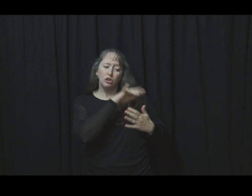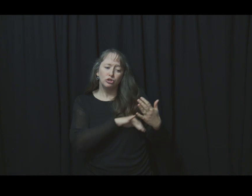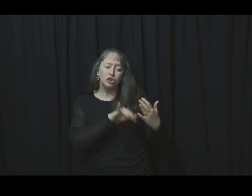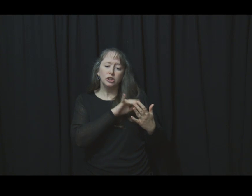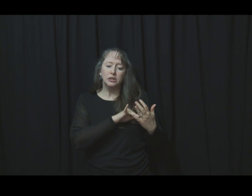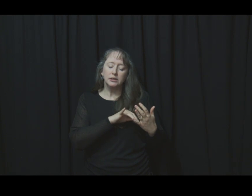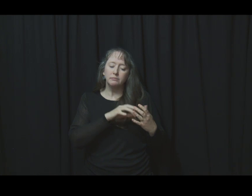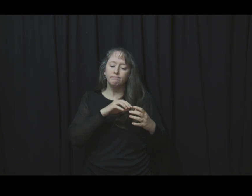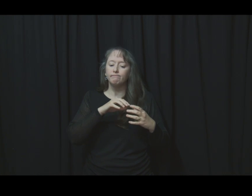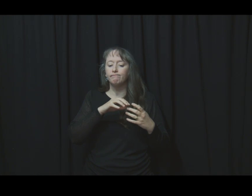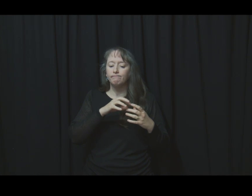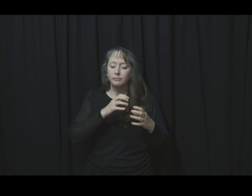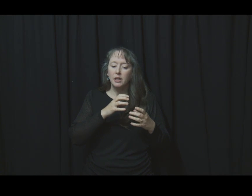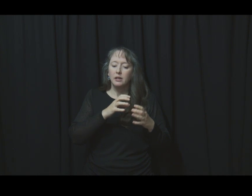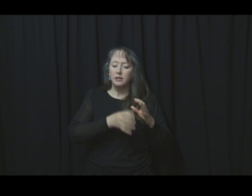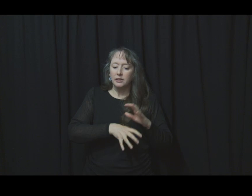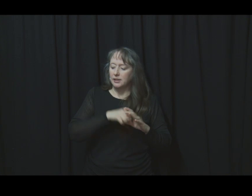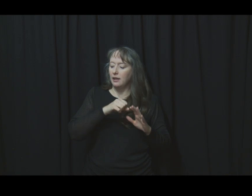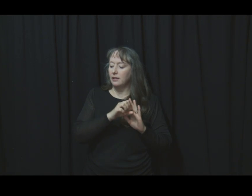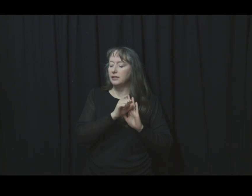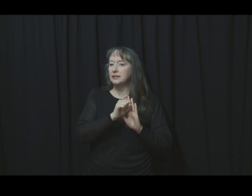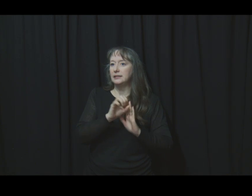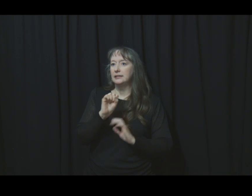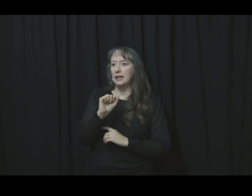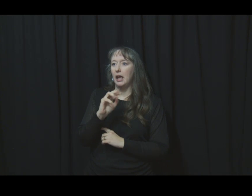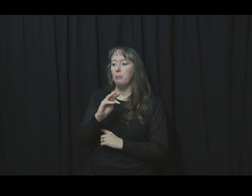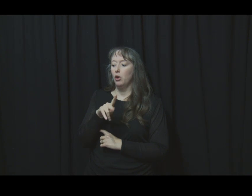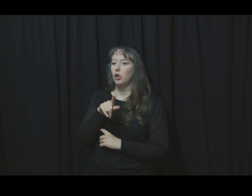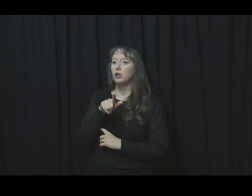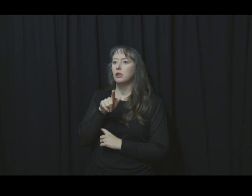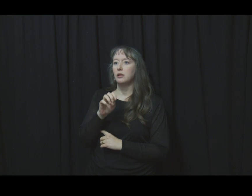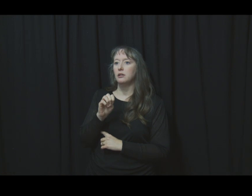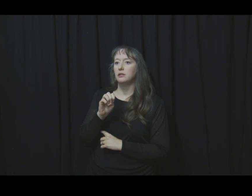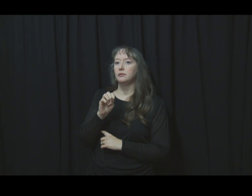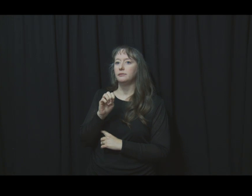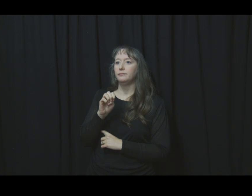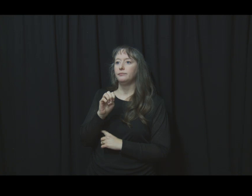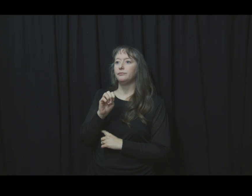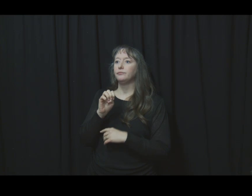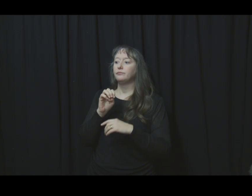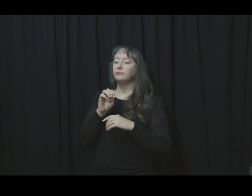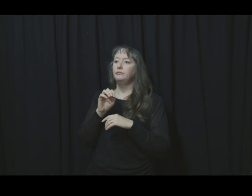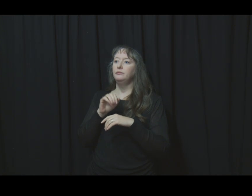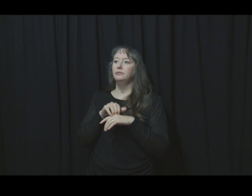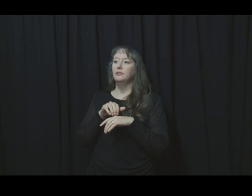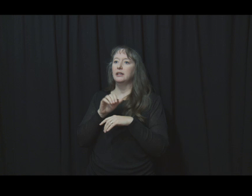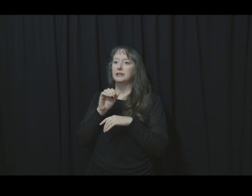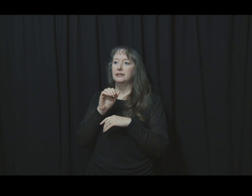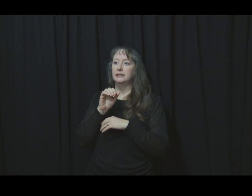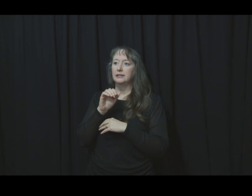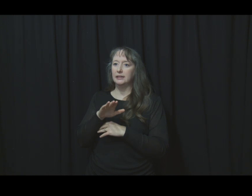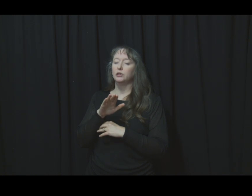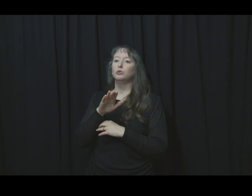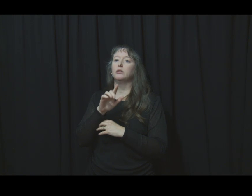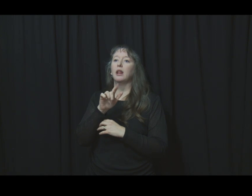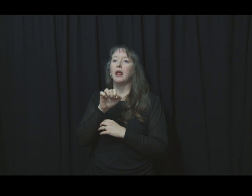there. He took whole rock, crushed it, sent it to the same lab, actually, I believe, and got a date of